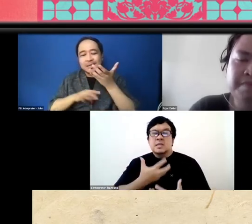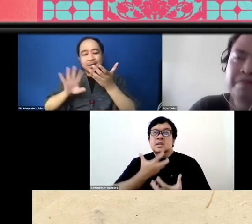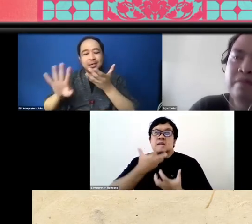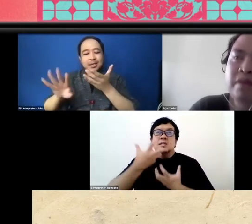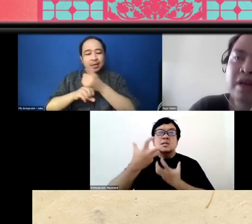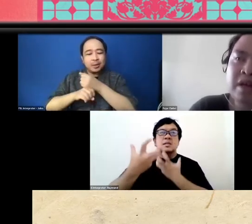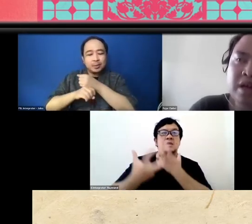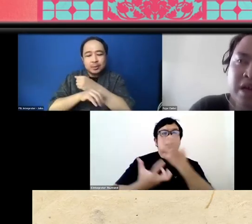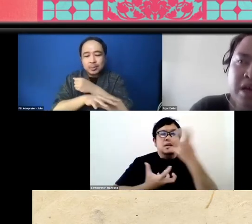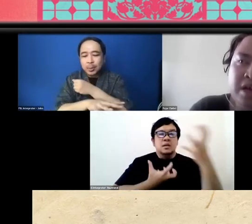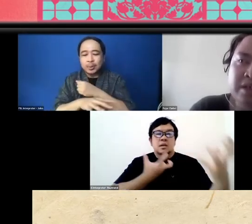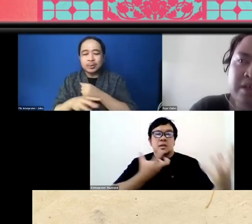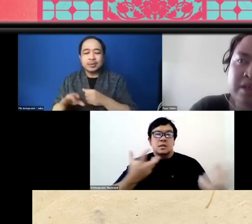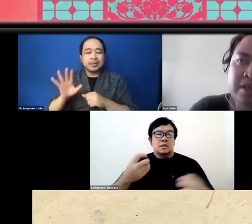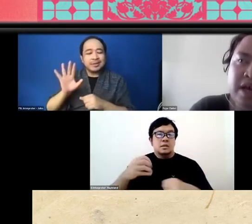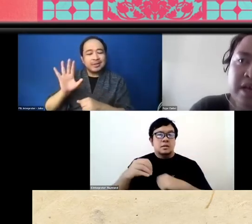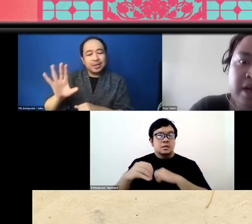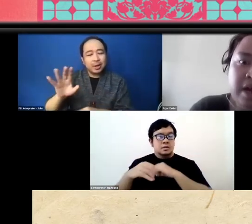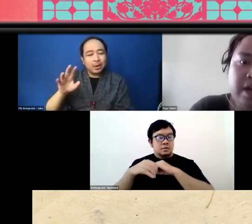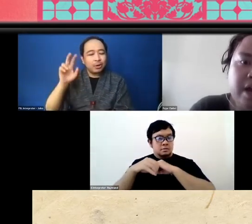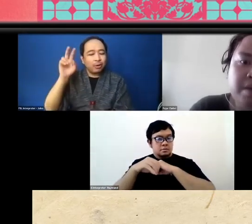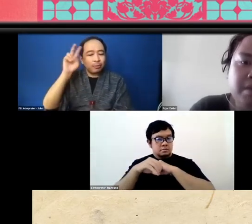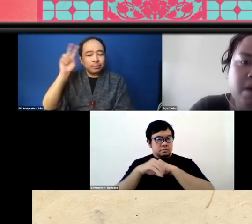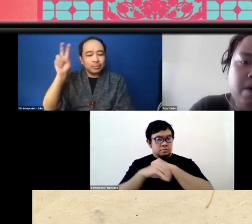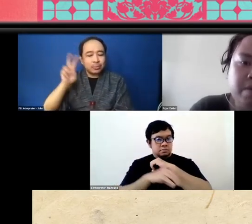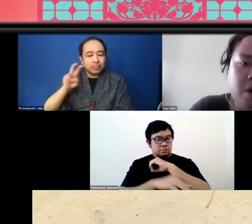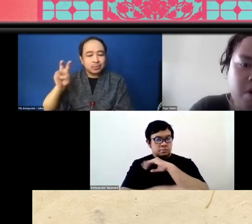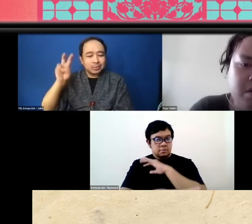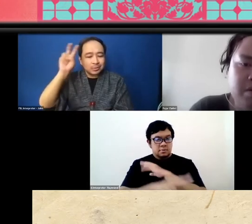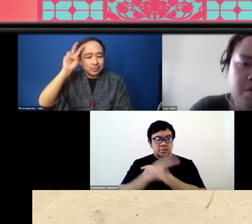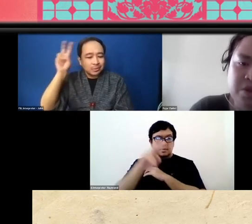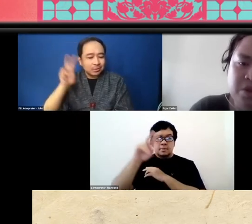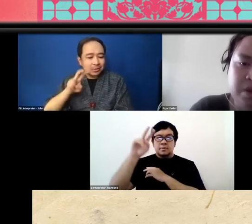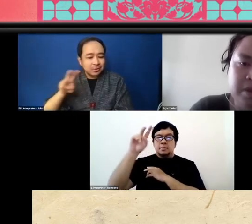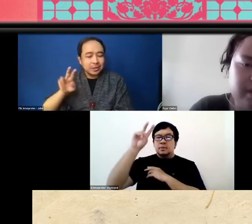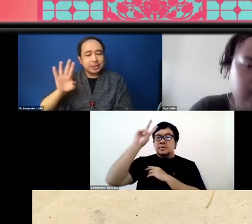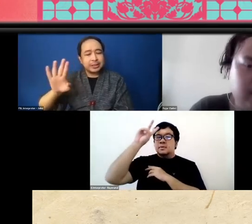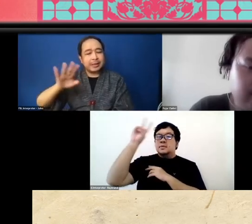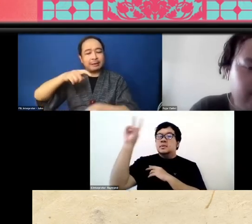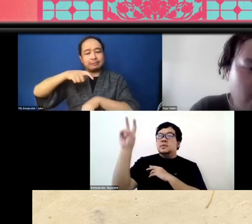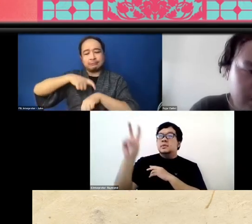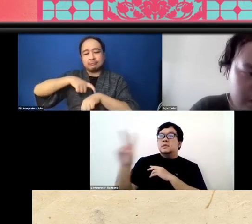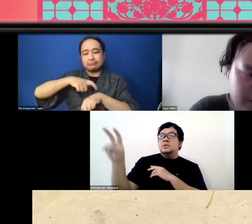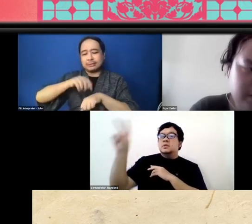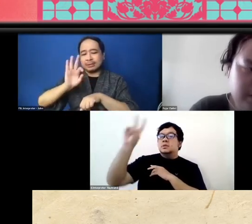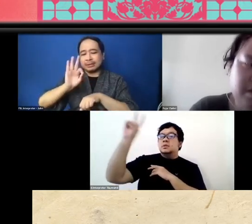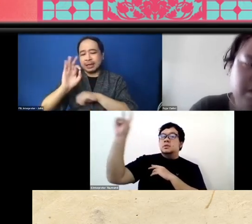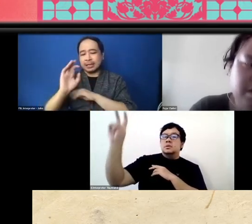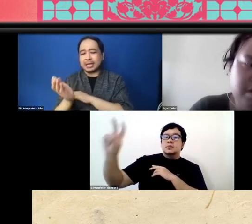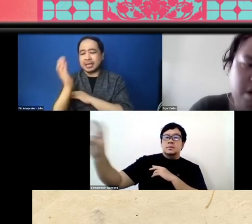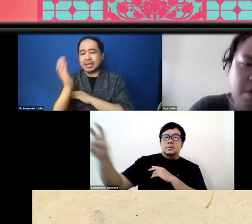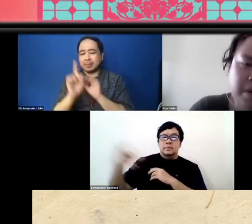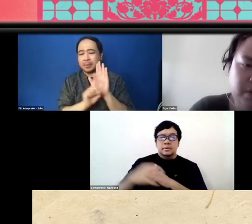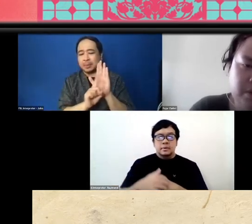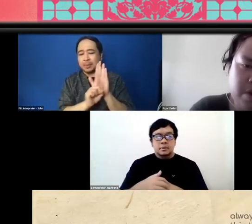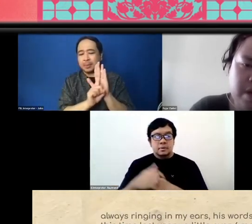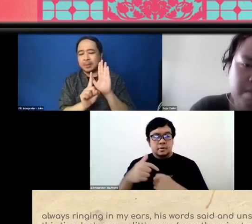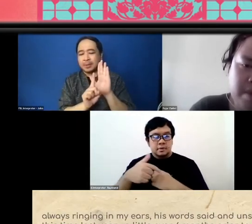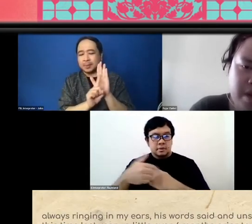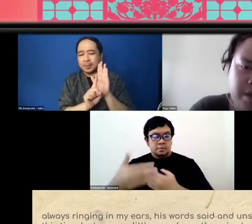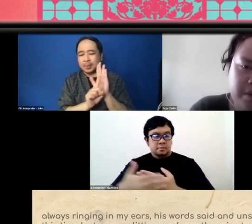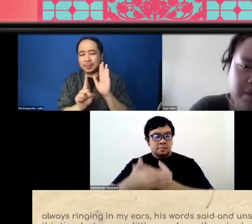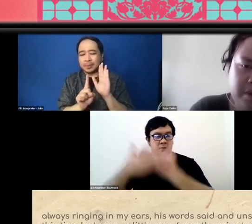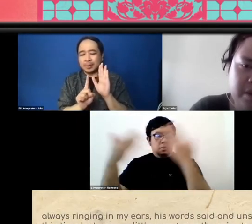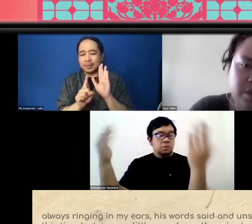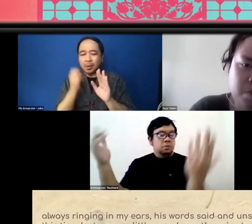snores, his 9 a.m. alarm call, which was never false, always ringing in